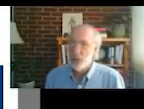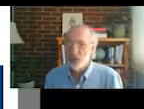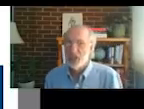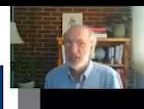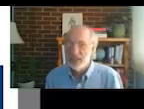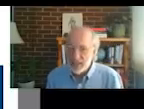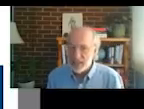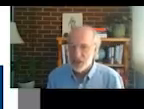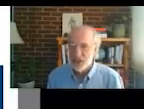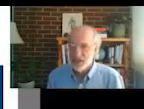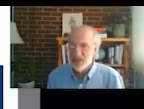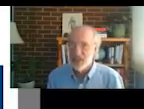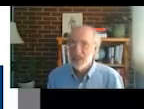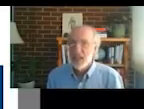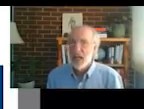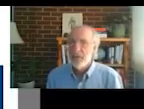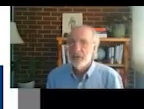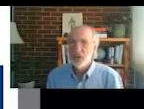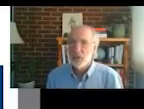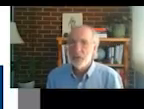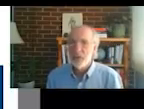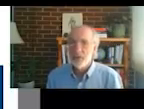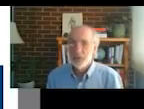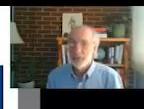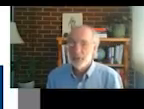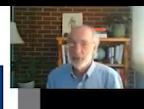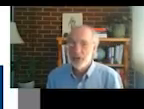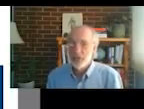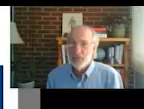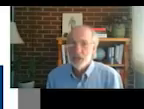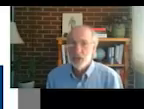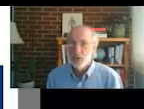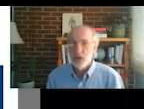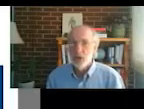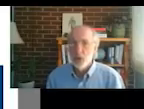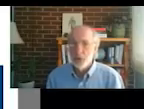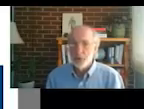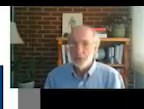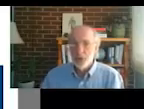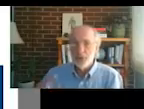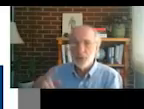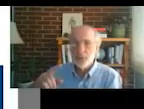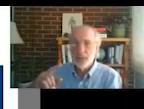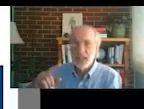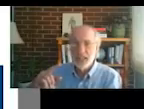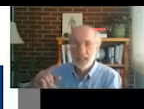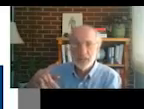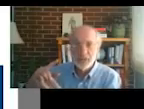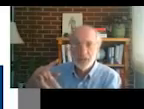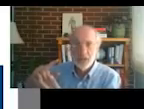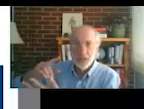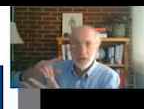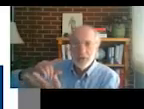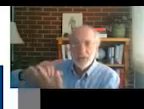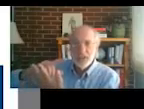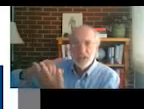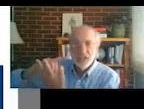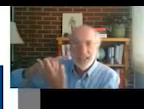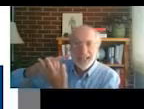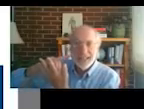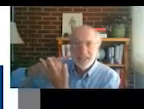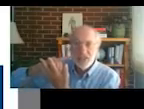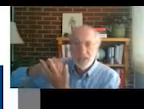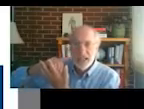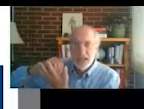in those conditions. Physical prompts are important. You don't want to over-prompt. You want to provide enough of a